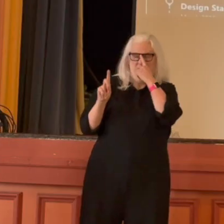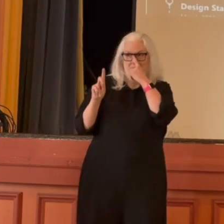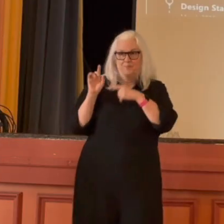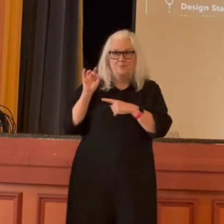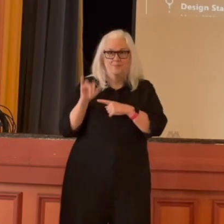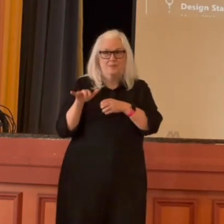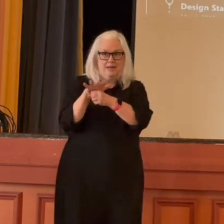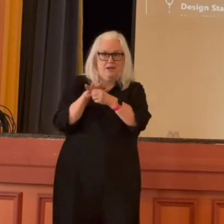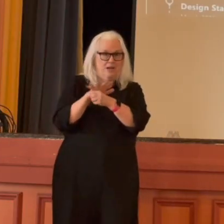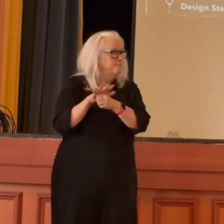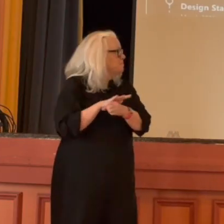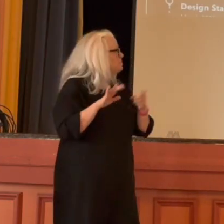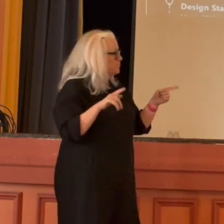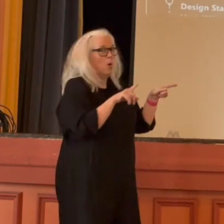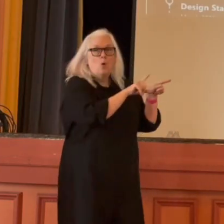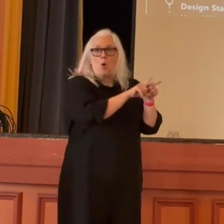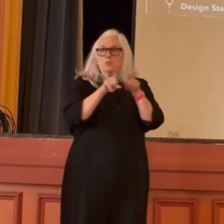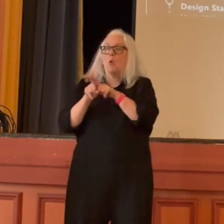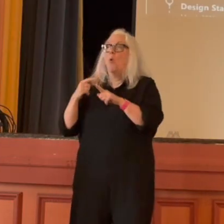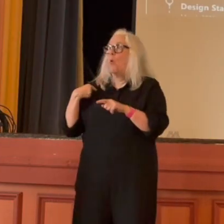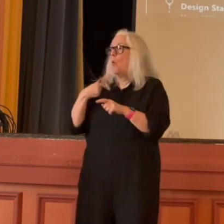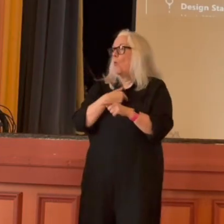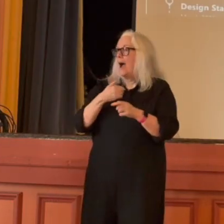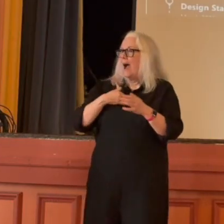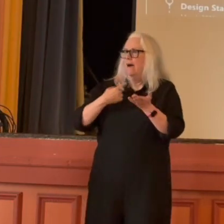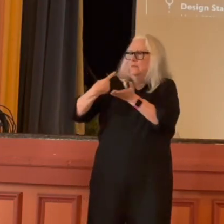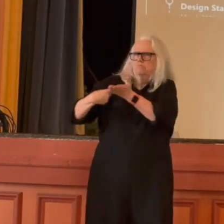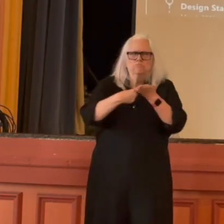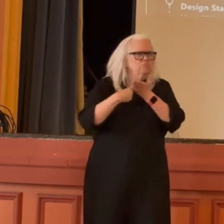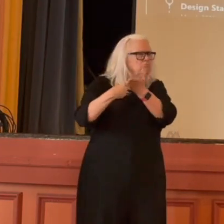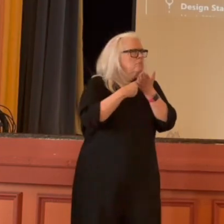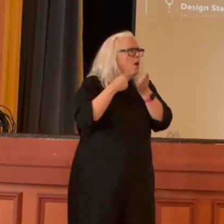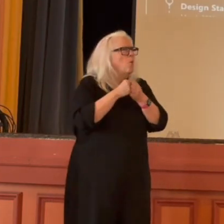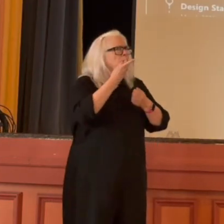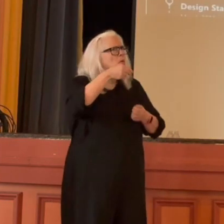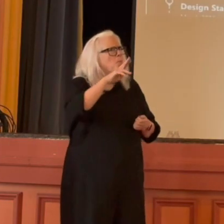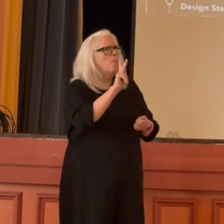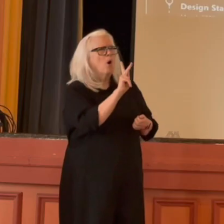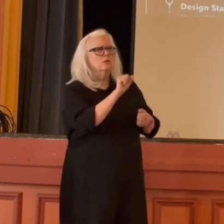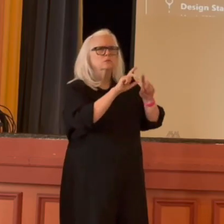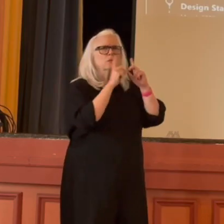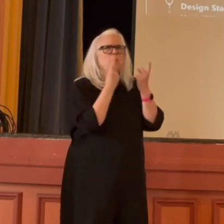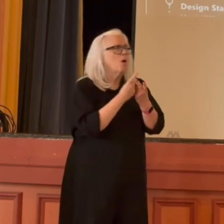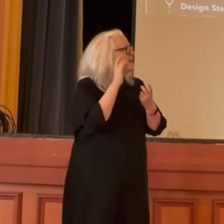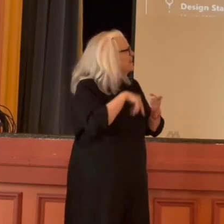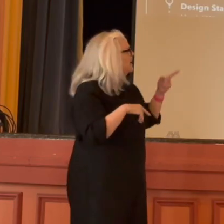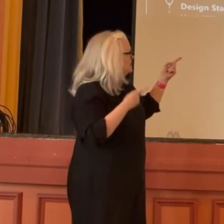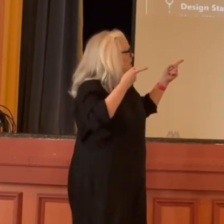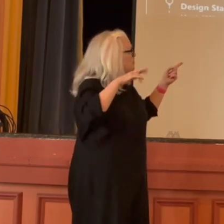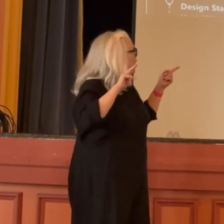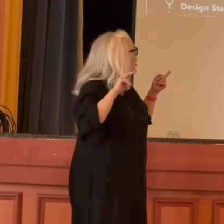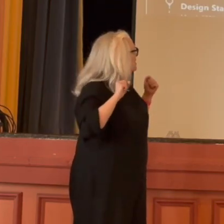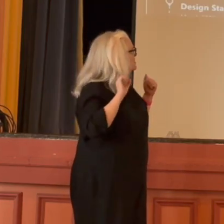We've also been in talks with the Parks Department. So this is streets, this is parks, and they are in the